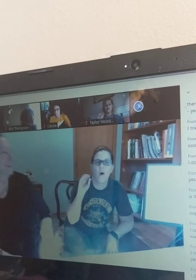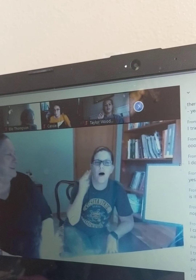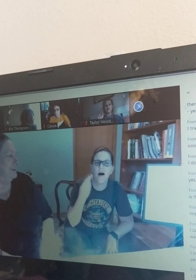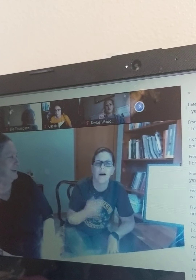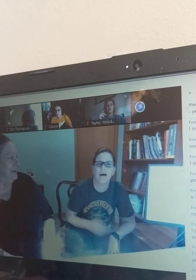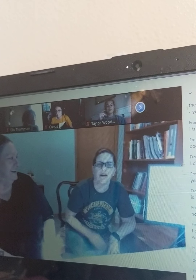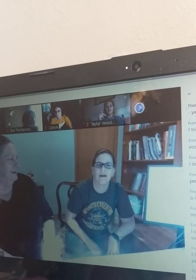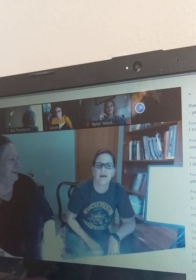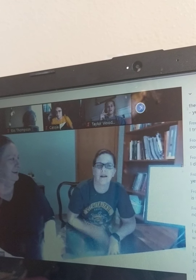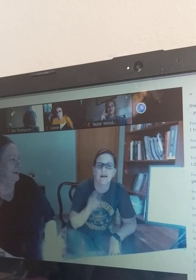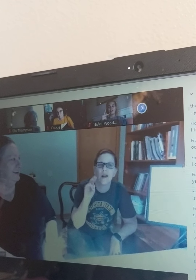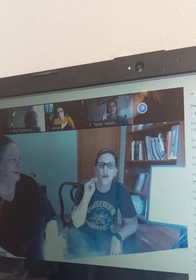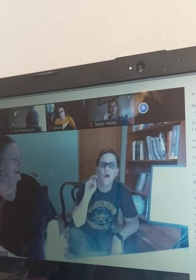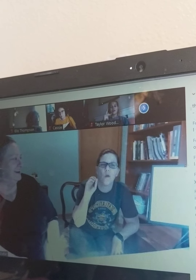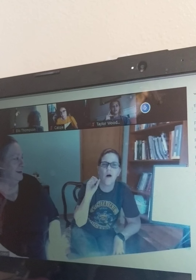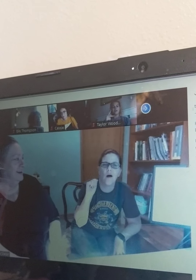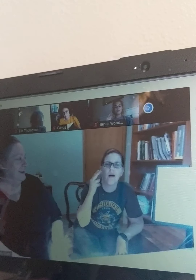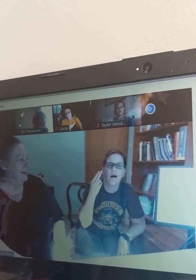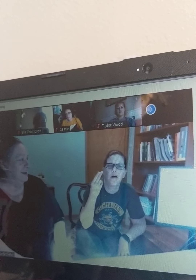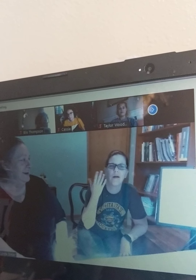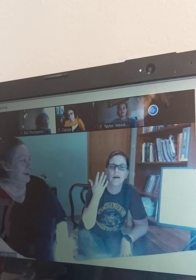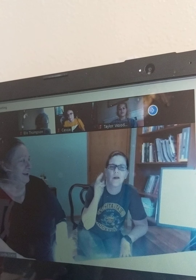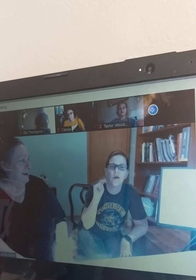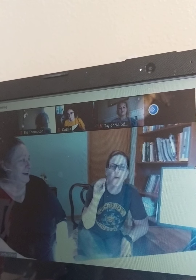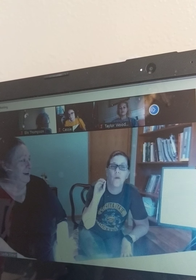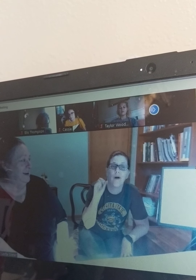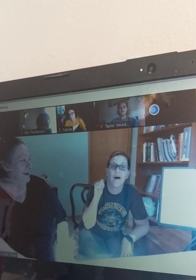That's pink. And then,